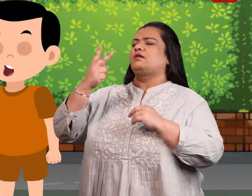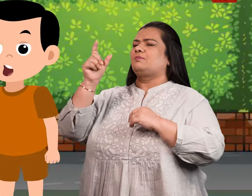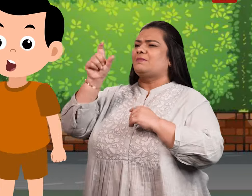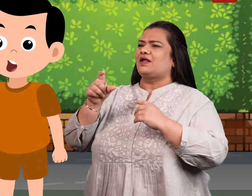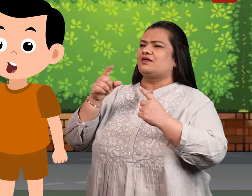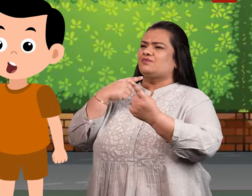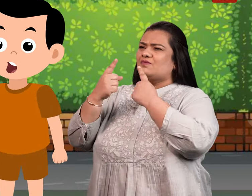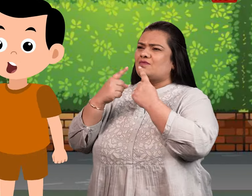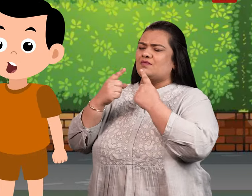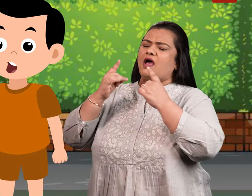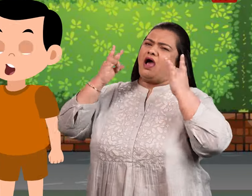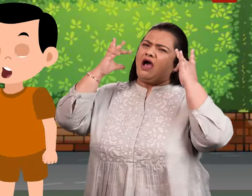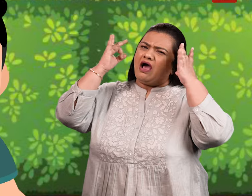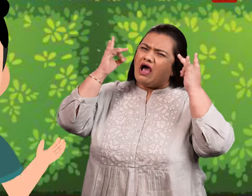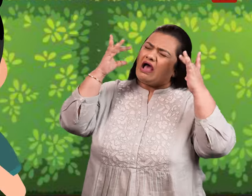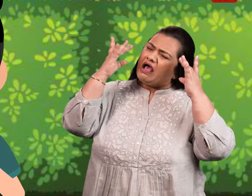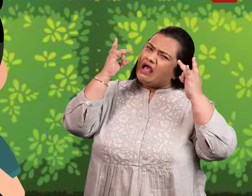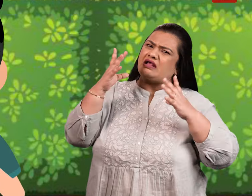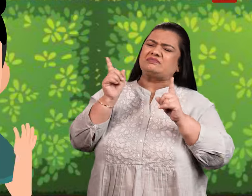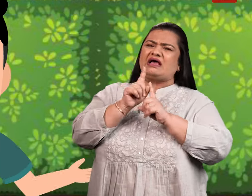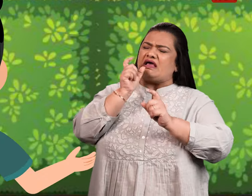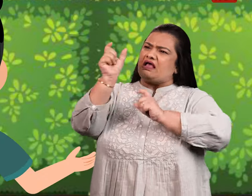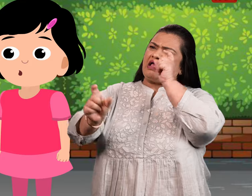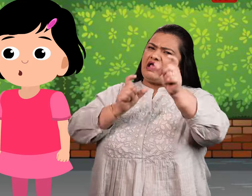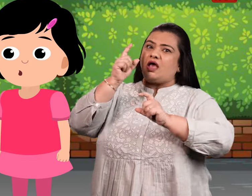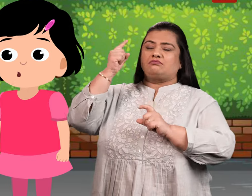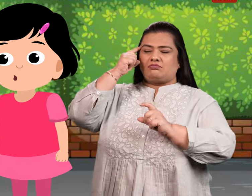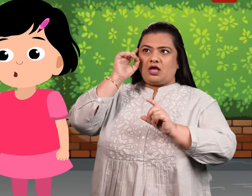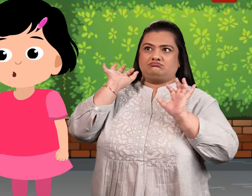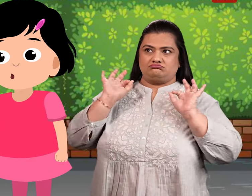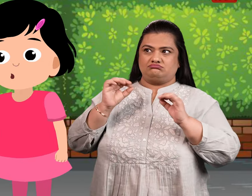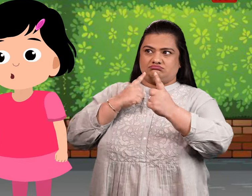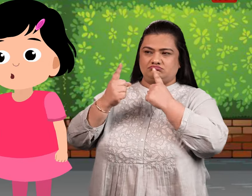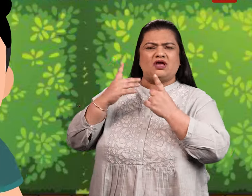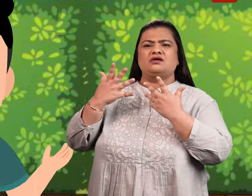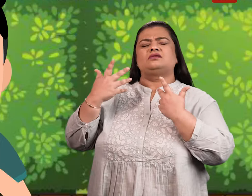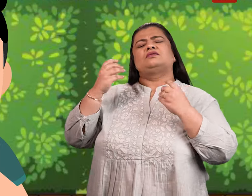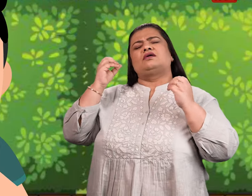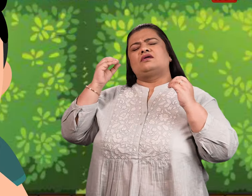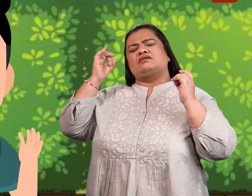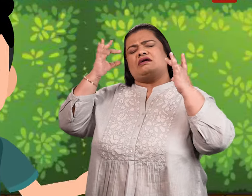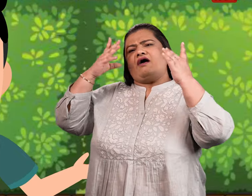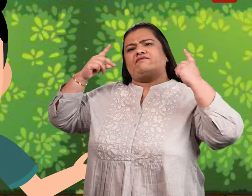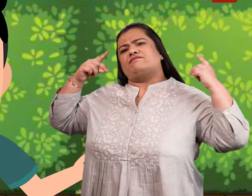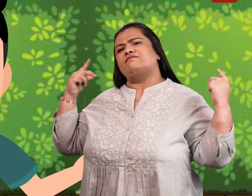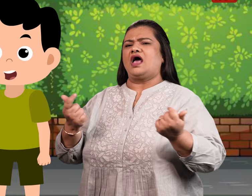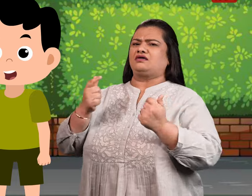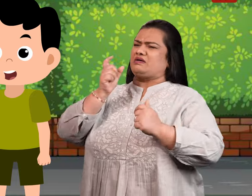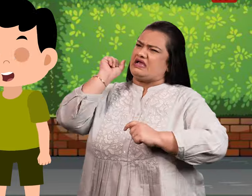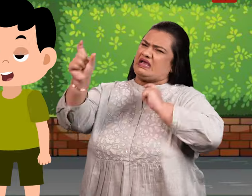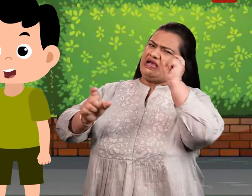angry very quickly. He had a short temper. The boy shouted at people without